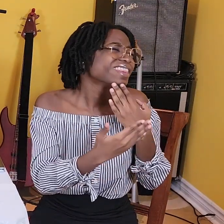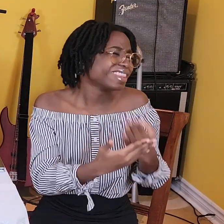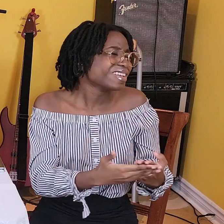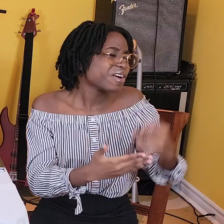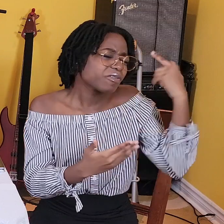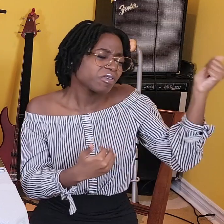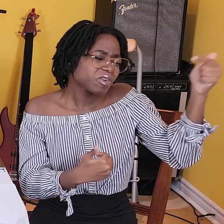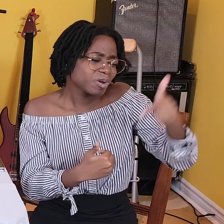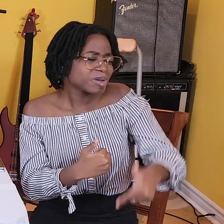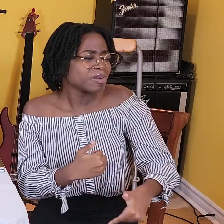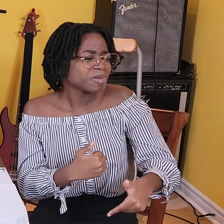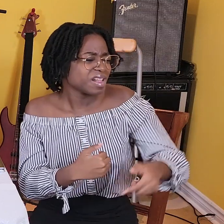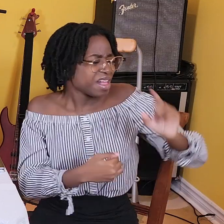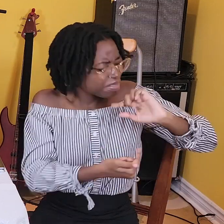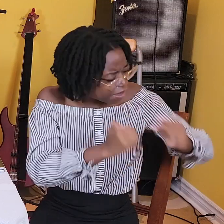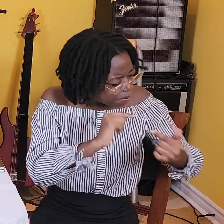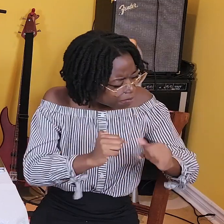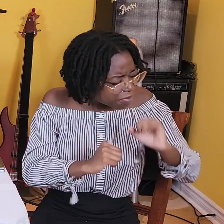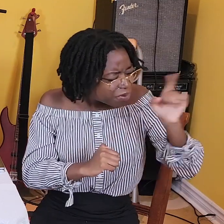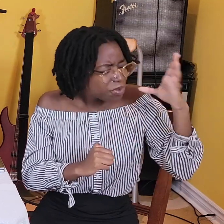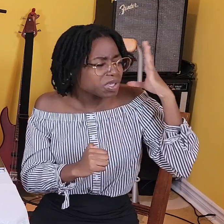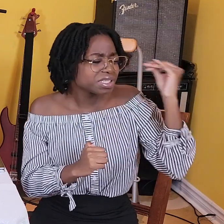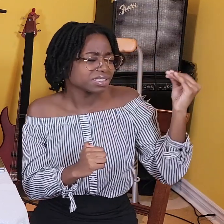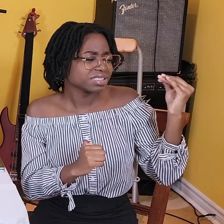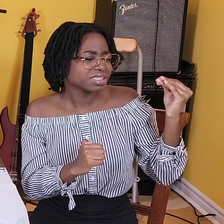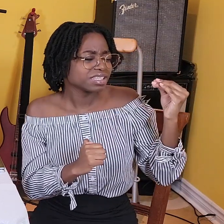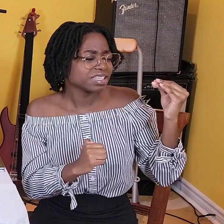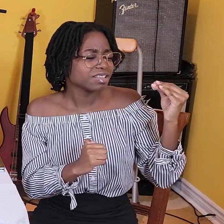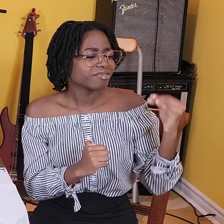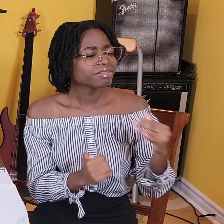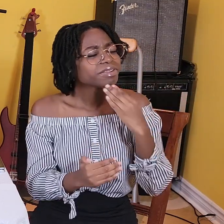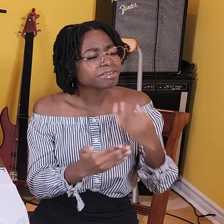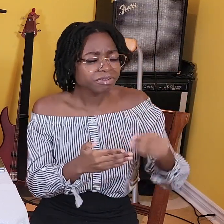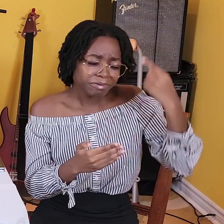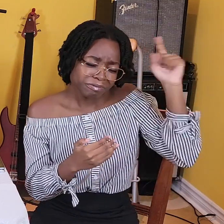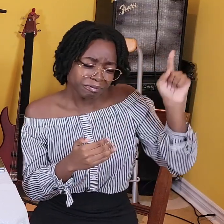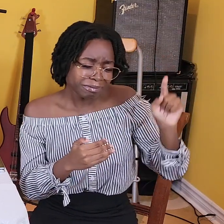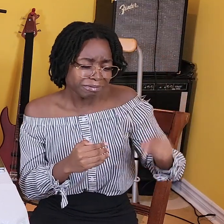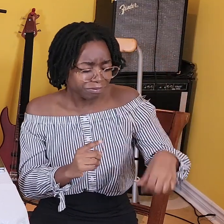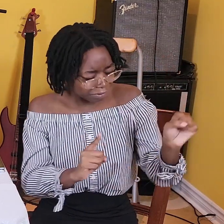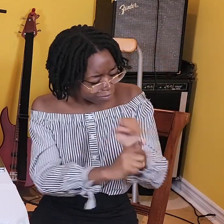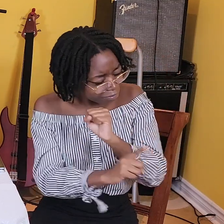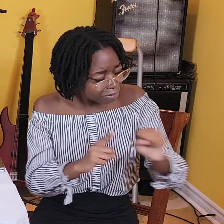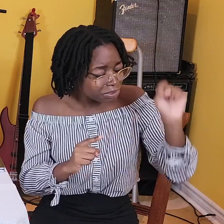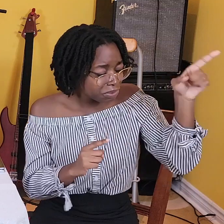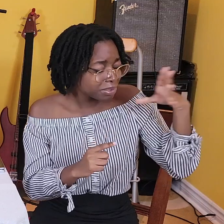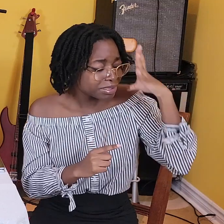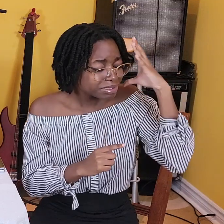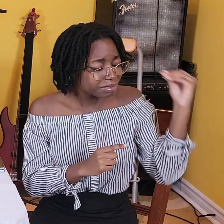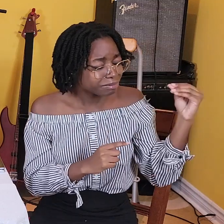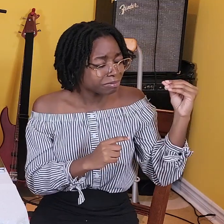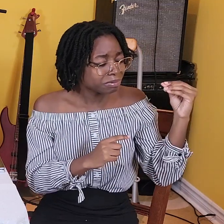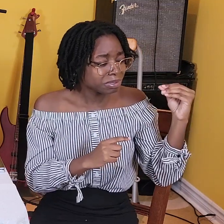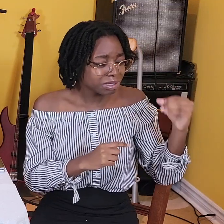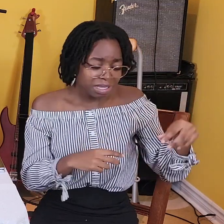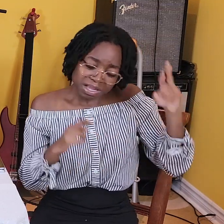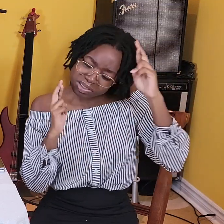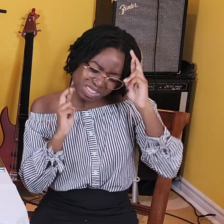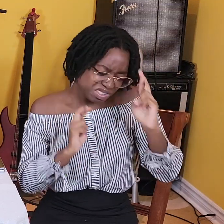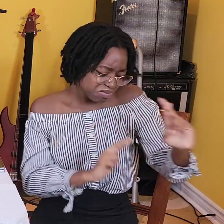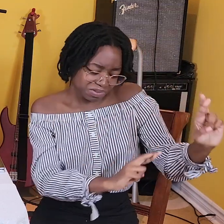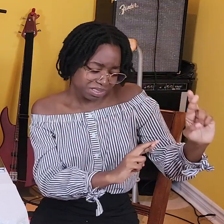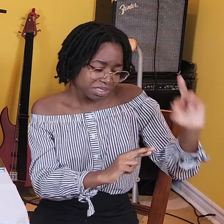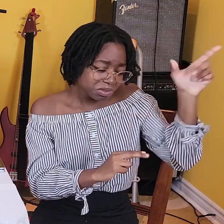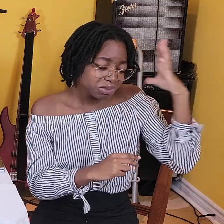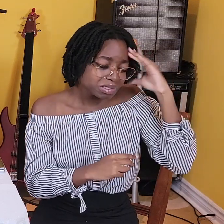you went through, mighty God, the abuse that you went through, the disrespect that you went through, all